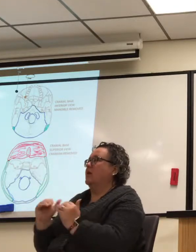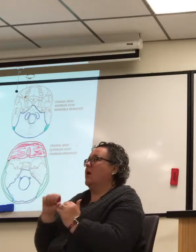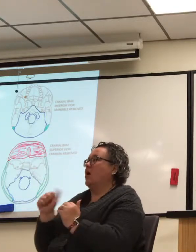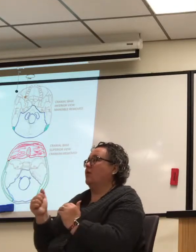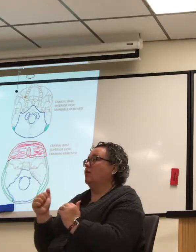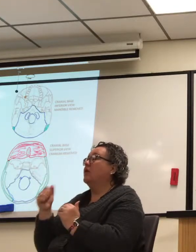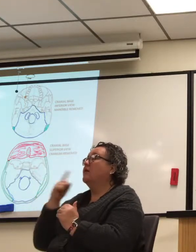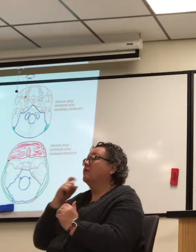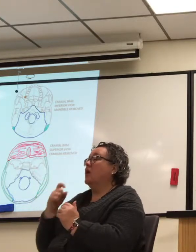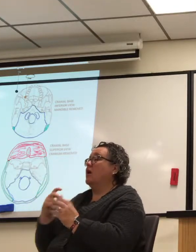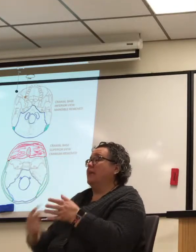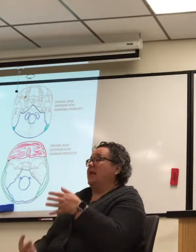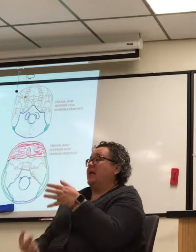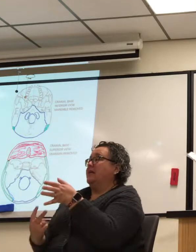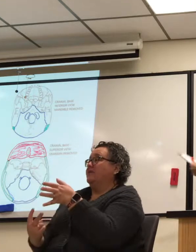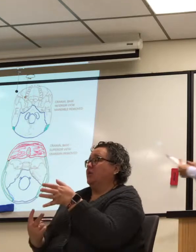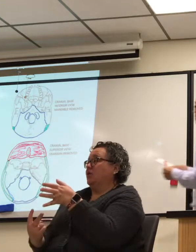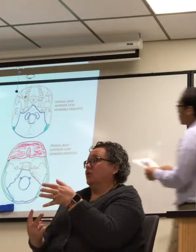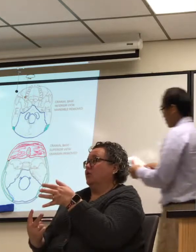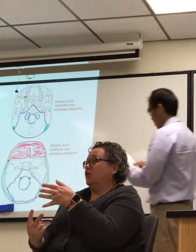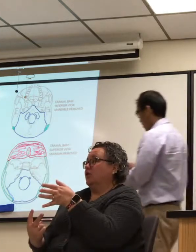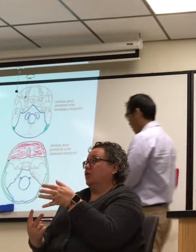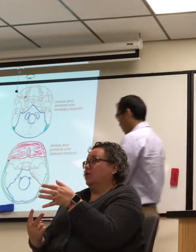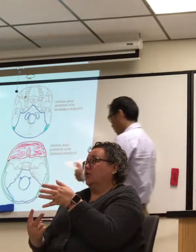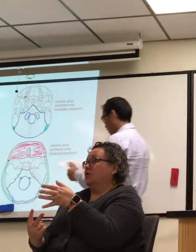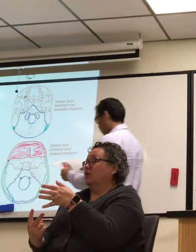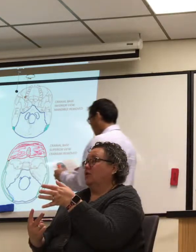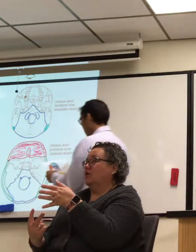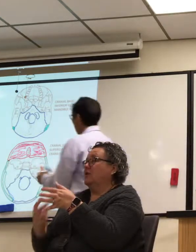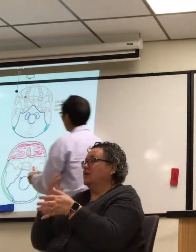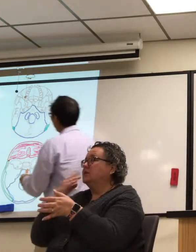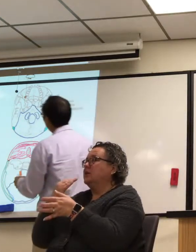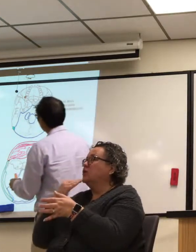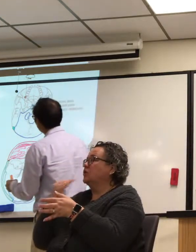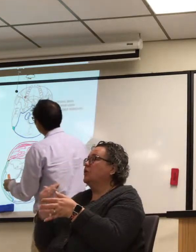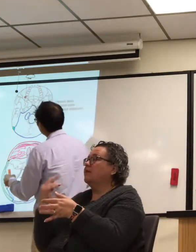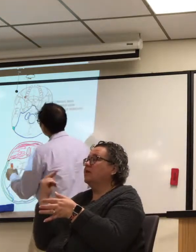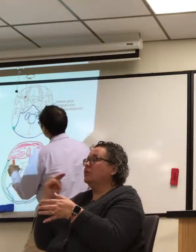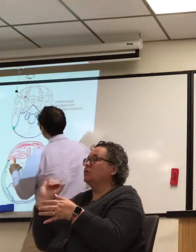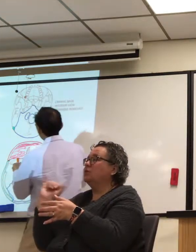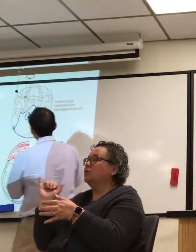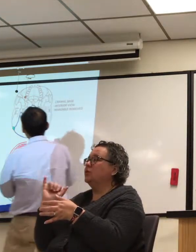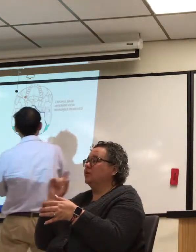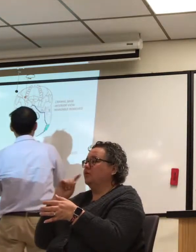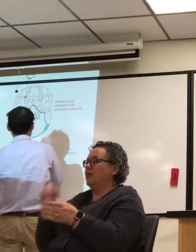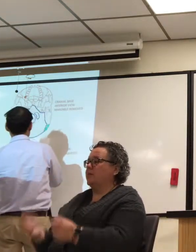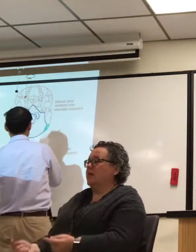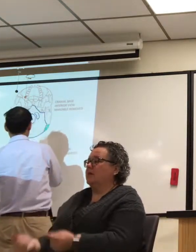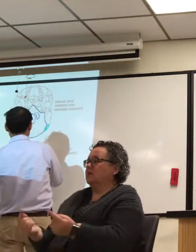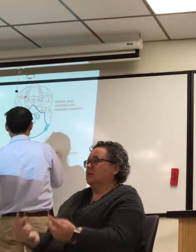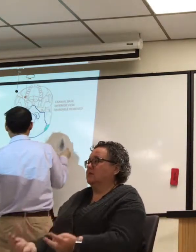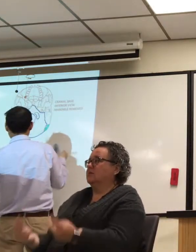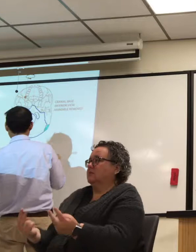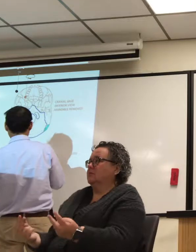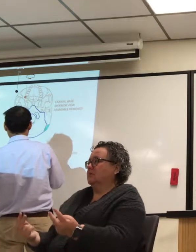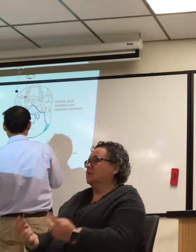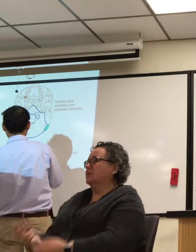From the inferior view, you get a good view of temporal bone. Let's see